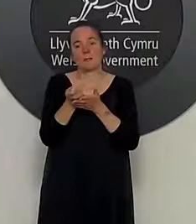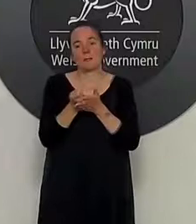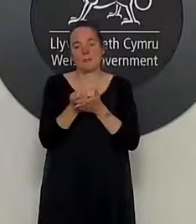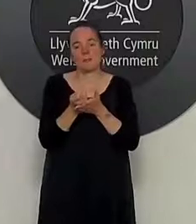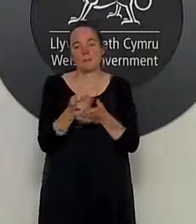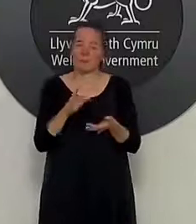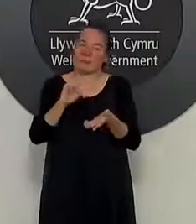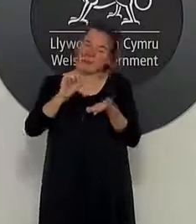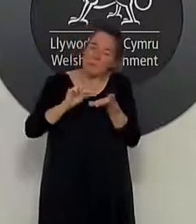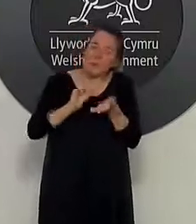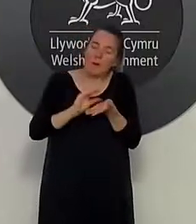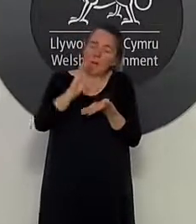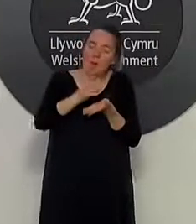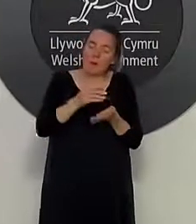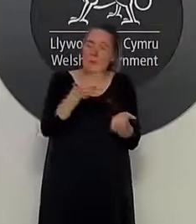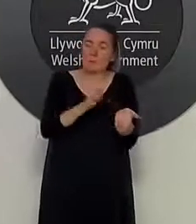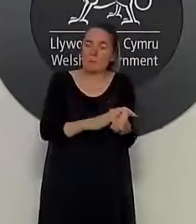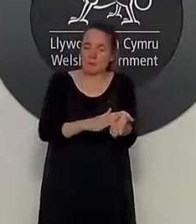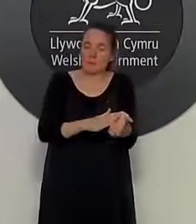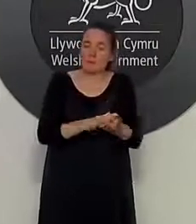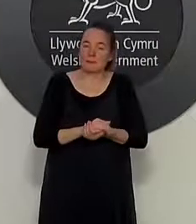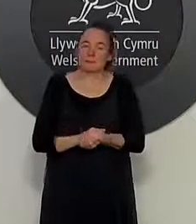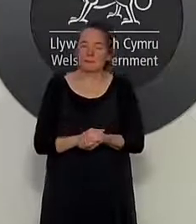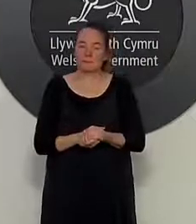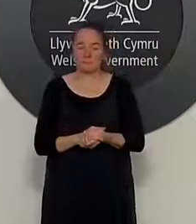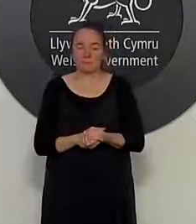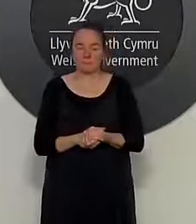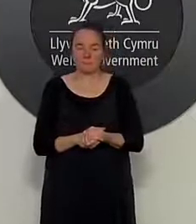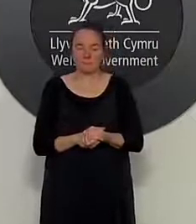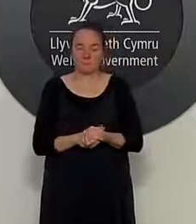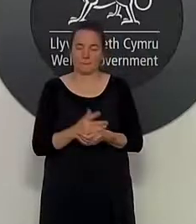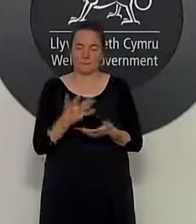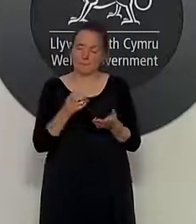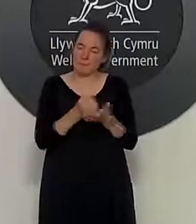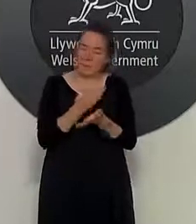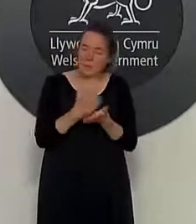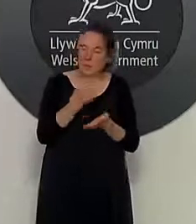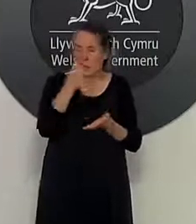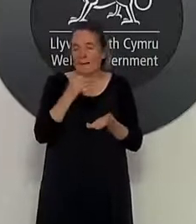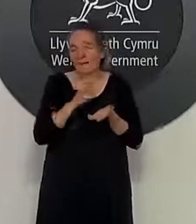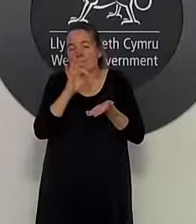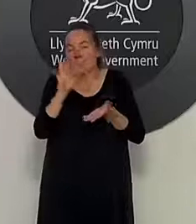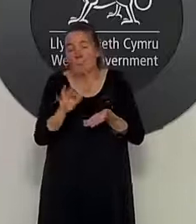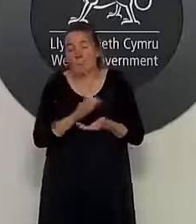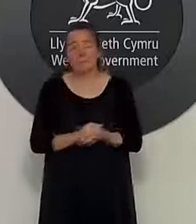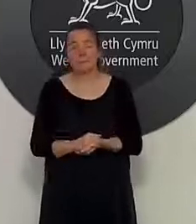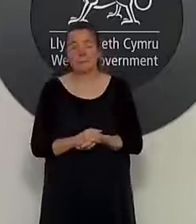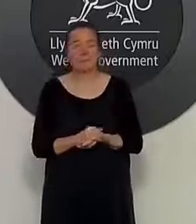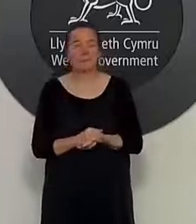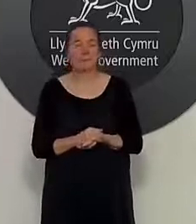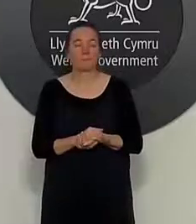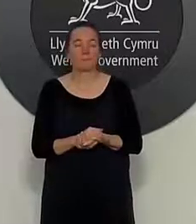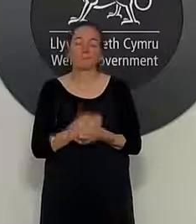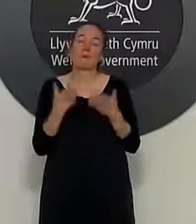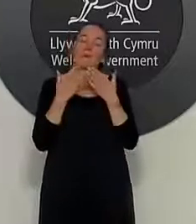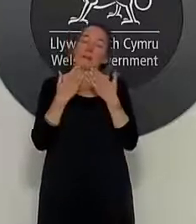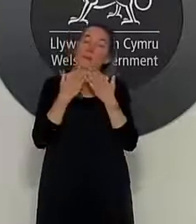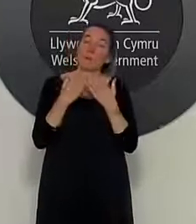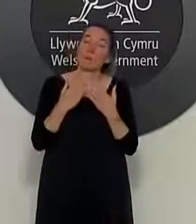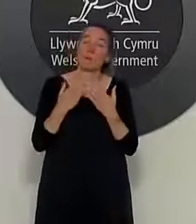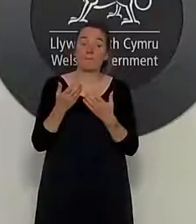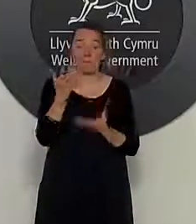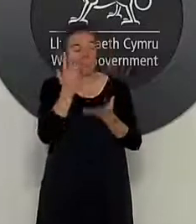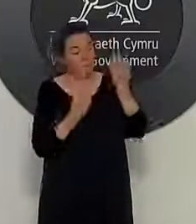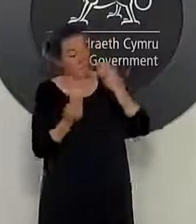greater affordability at the heart of those arrangements. So diolch o galon I chi gyd am rando.